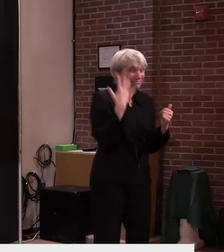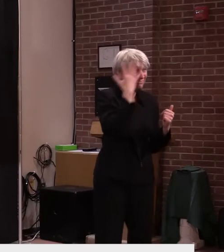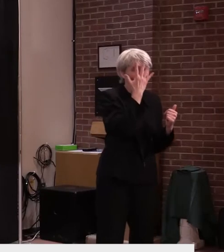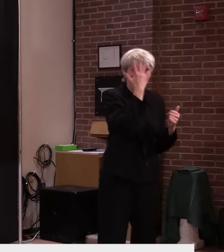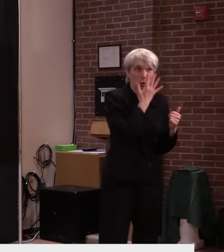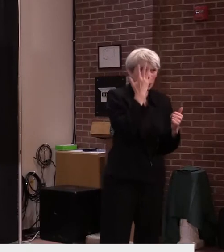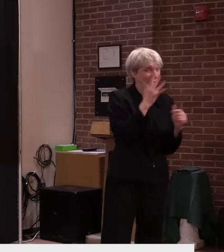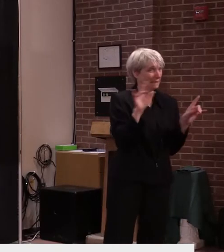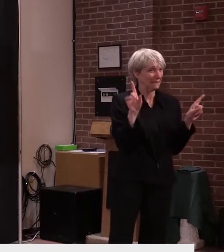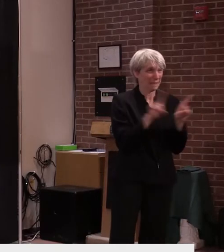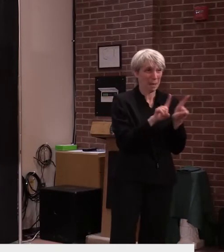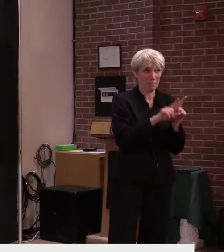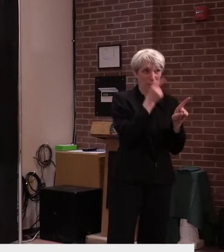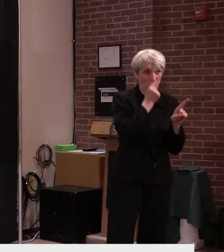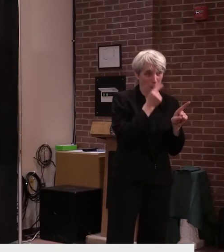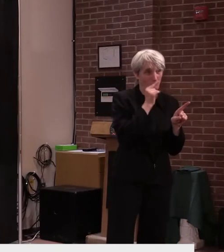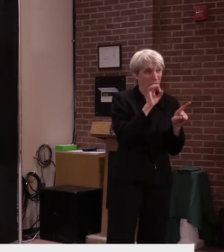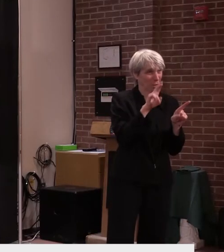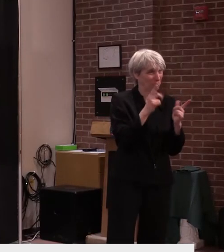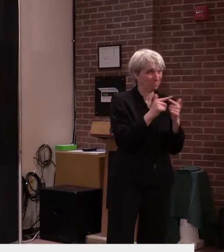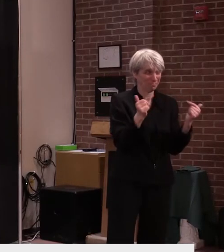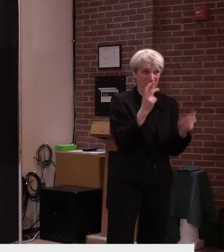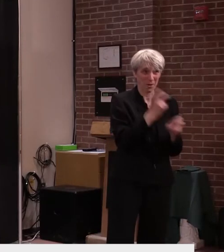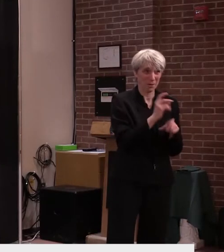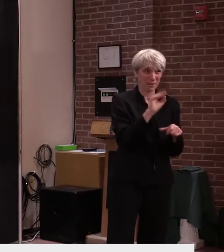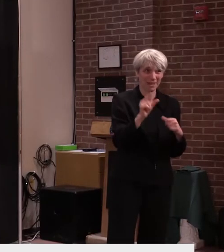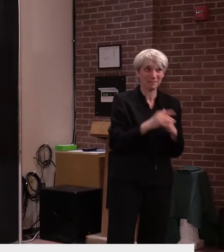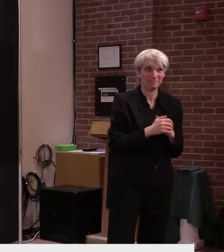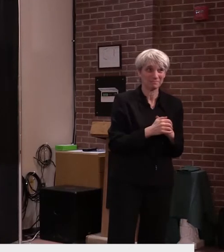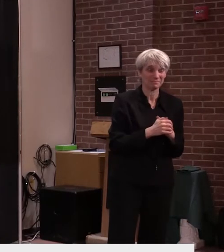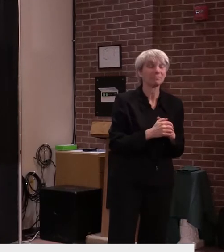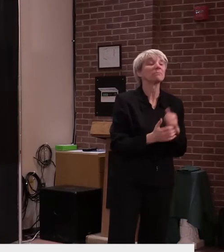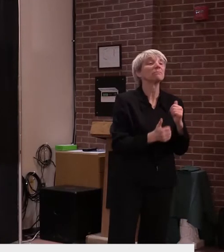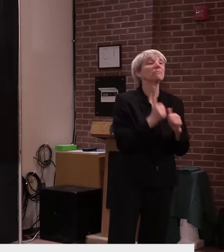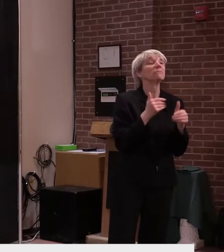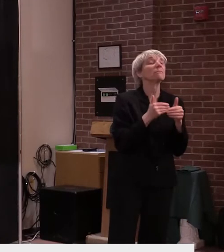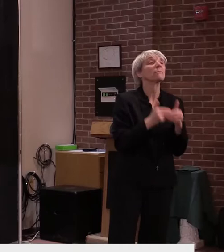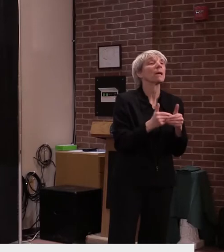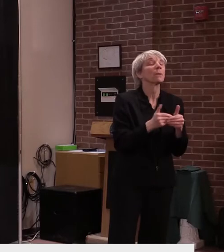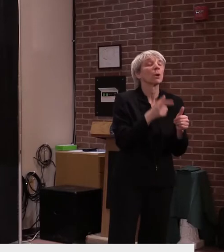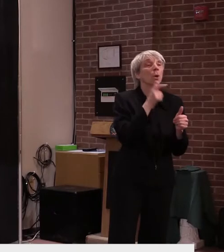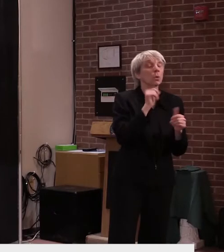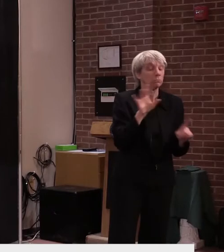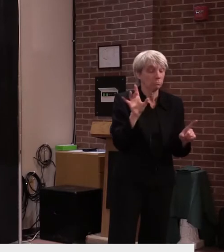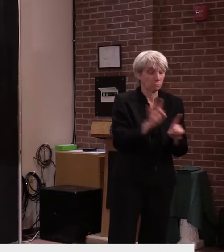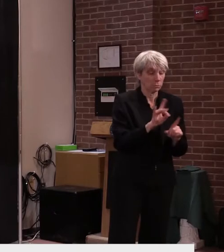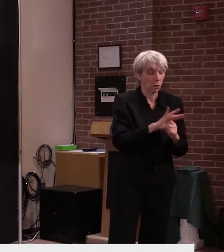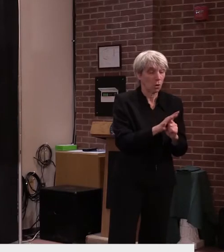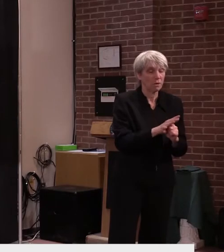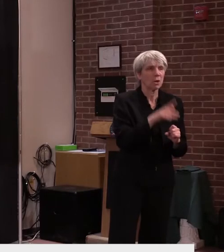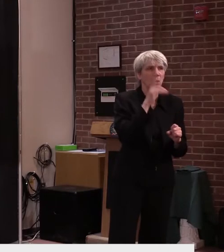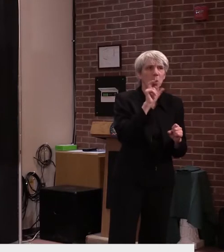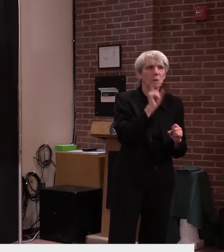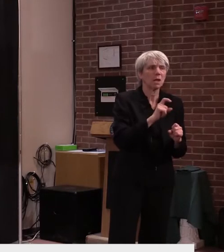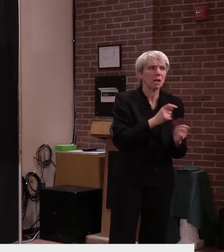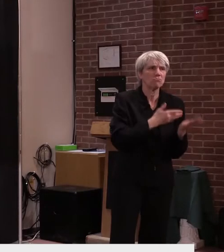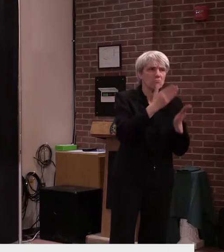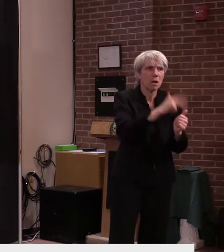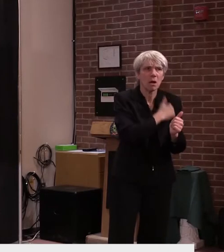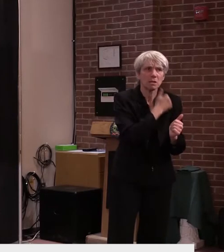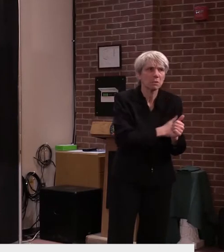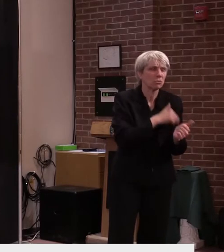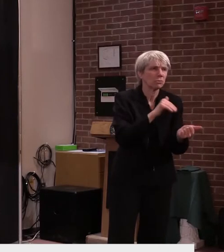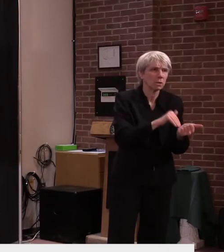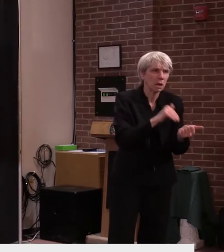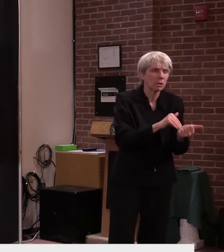viruses. Most children do not need medical care, but please contact your child's medical provider if you're worried,